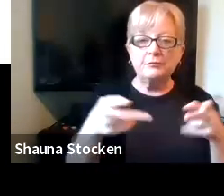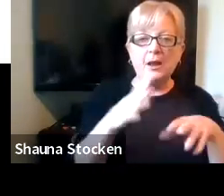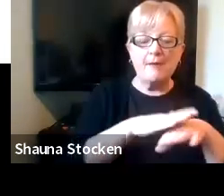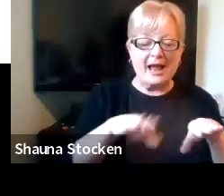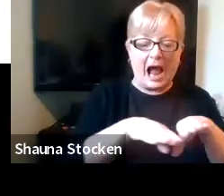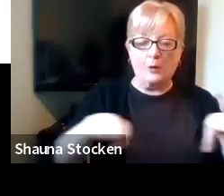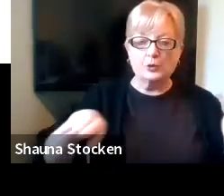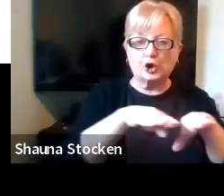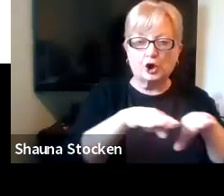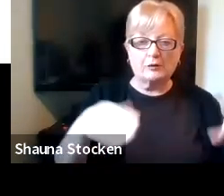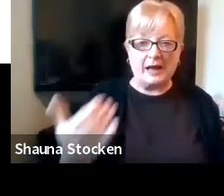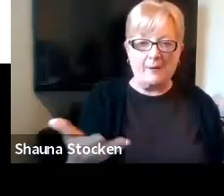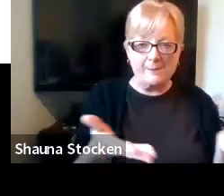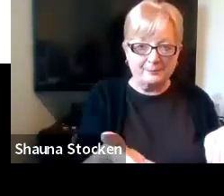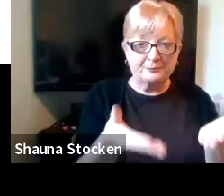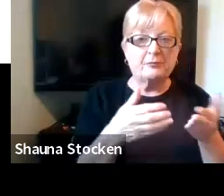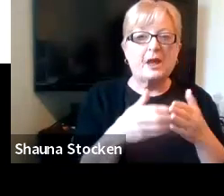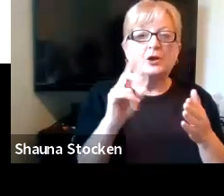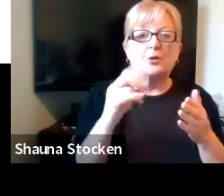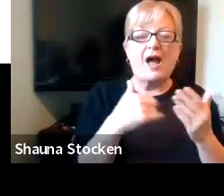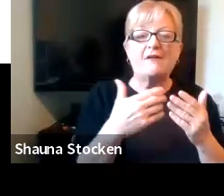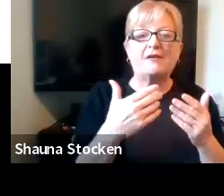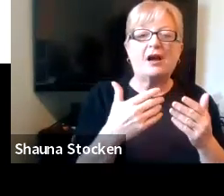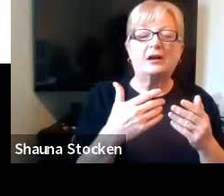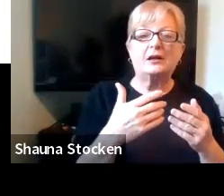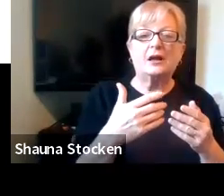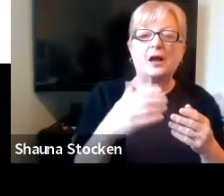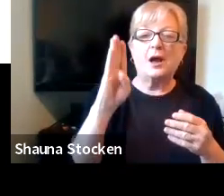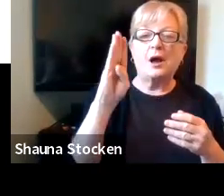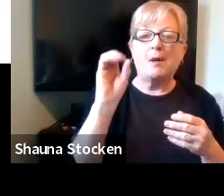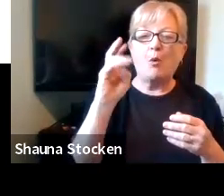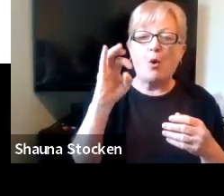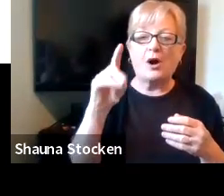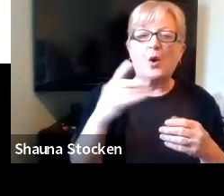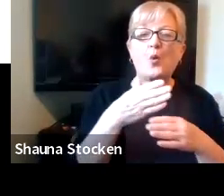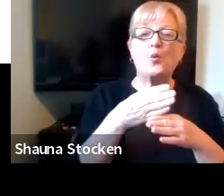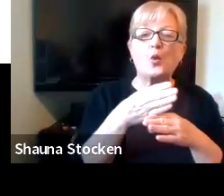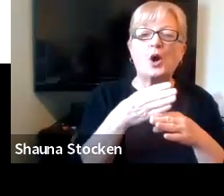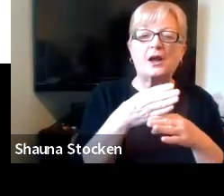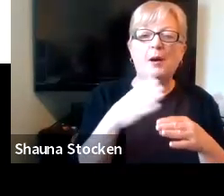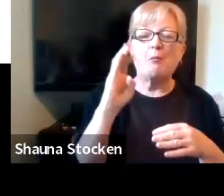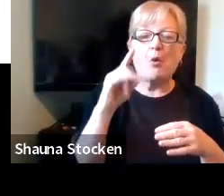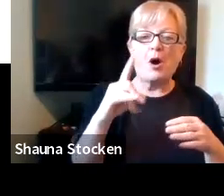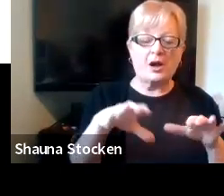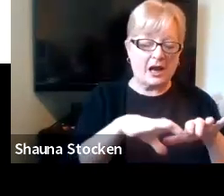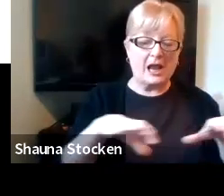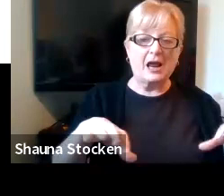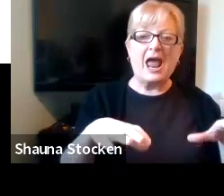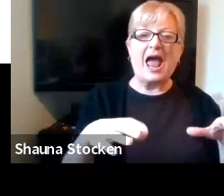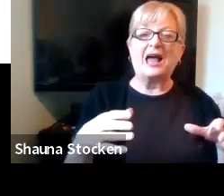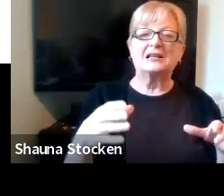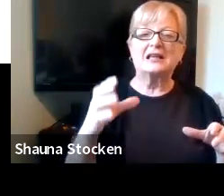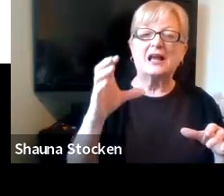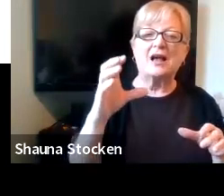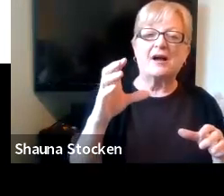counter, I do have a cutting board that is wooden, and it has suction cups on the bottom. I'm gonna